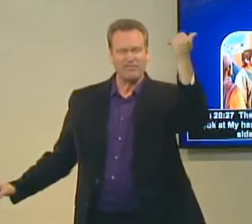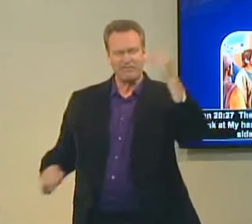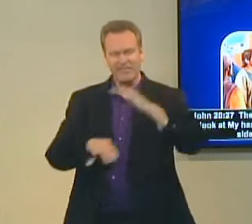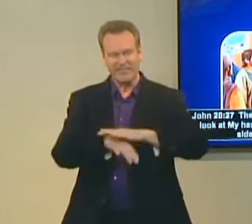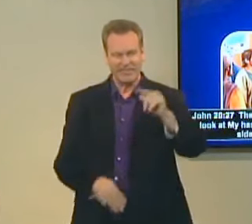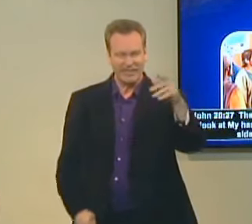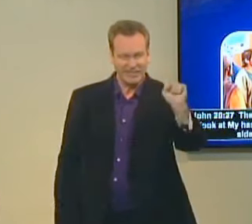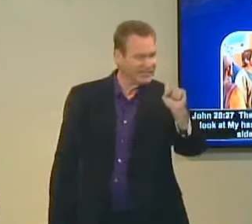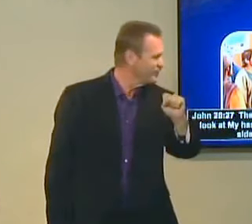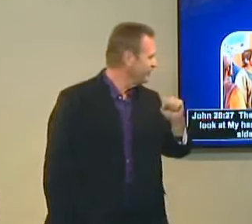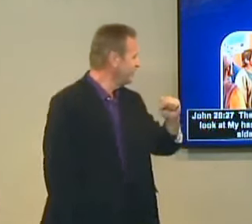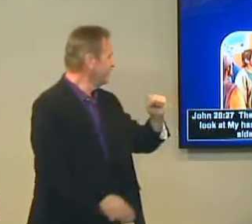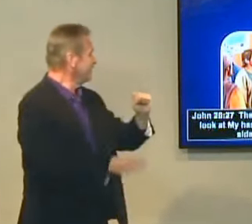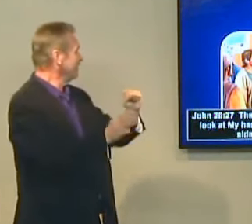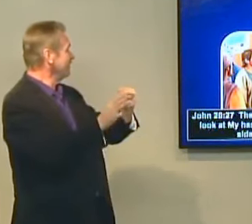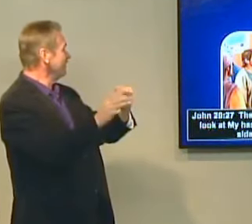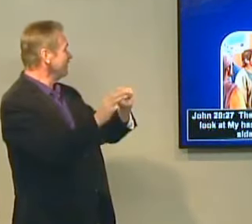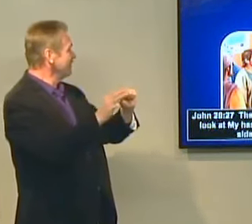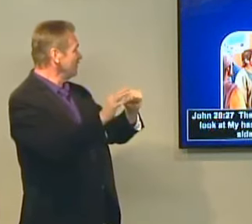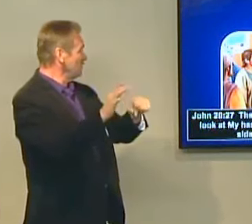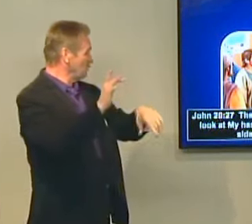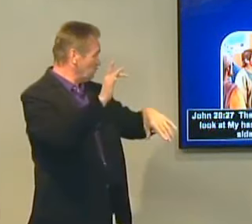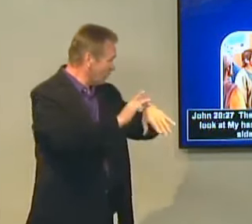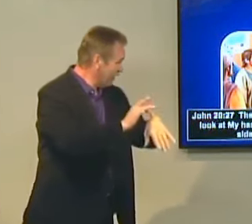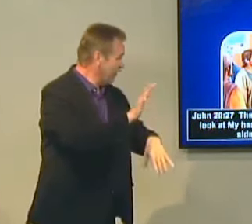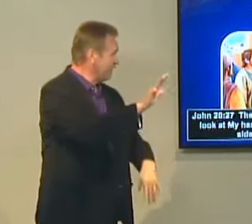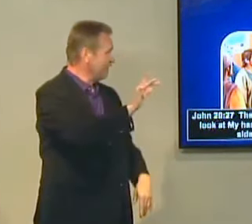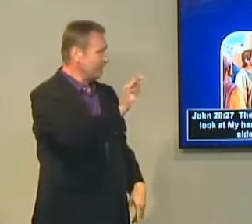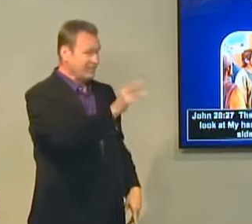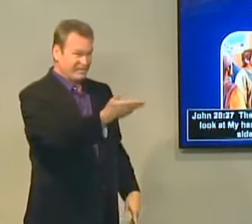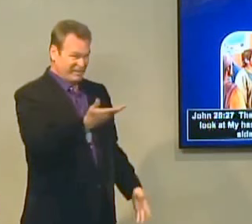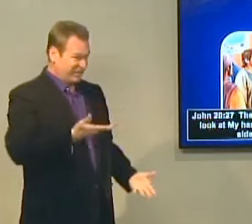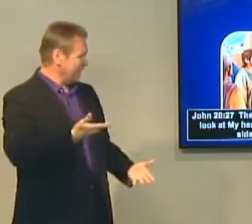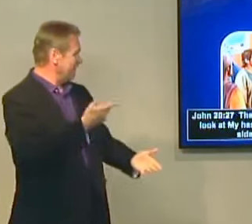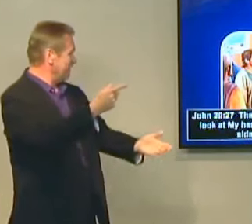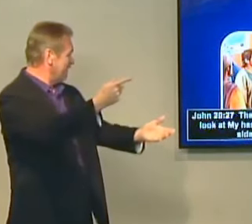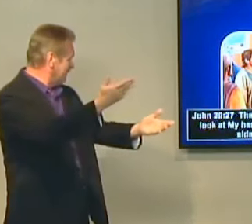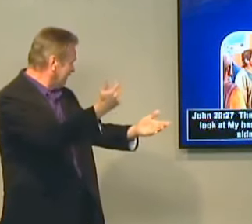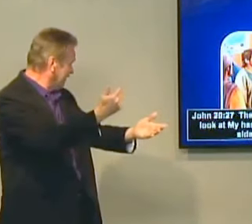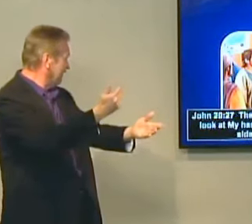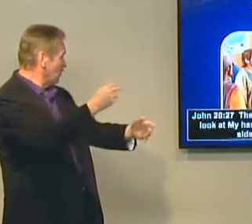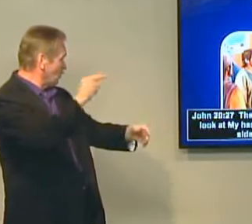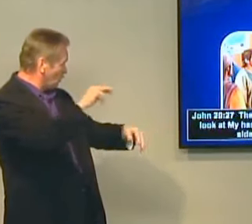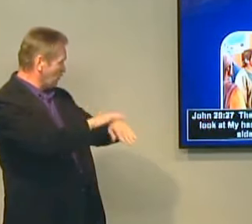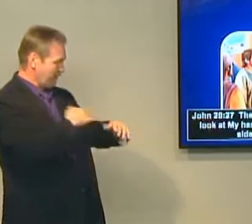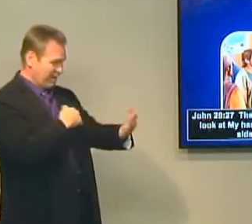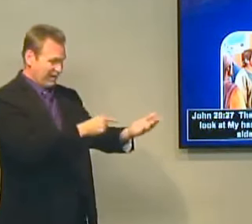Thomas come on. Reach your finger here. Touch me. Look at my hands.